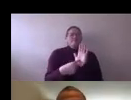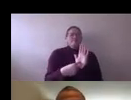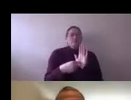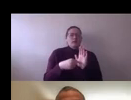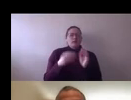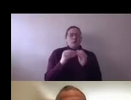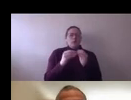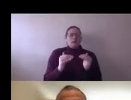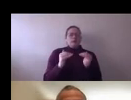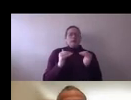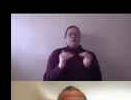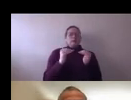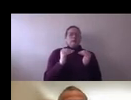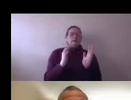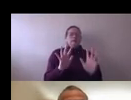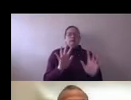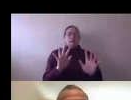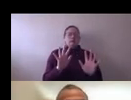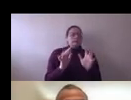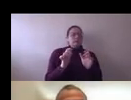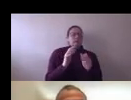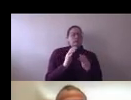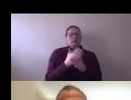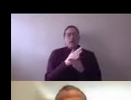increasing tension between the US and China,